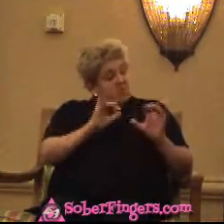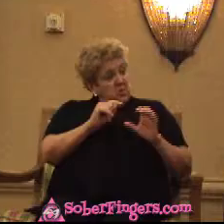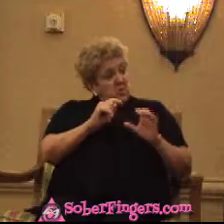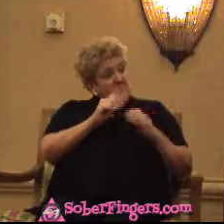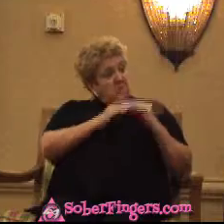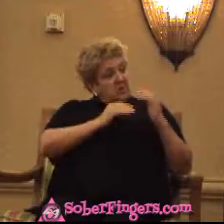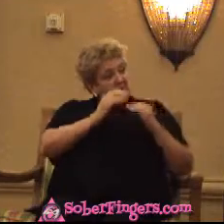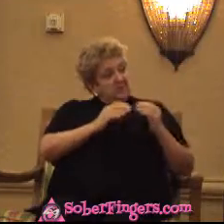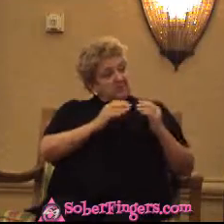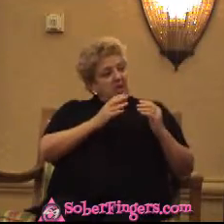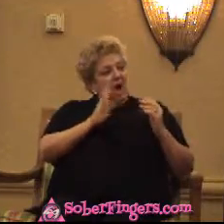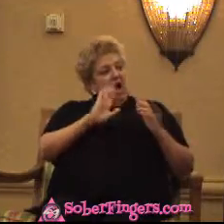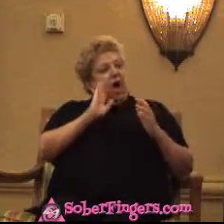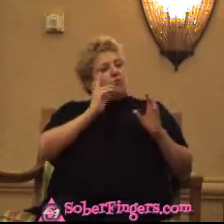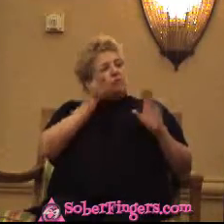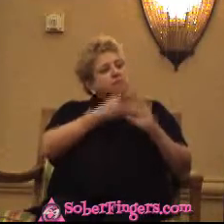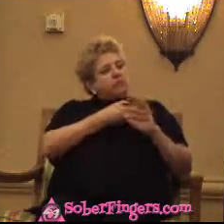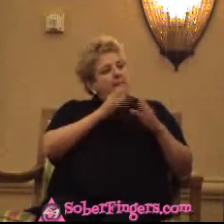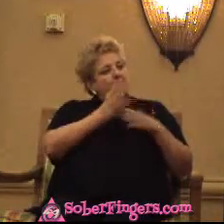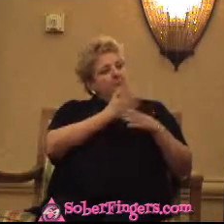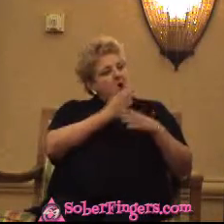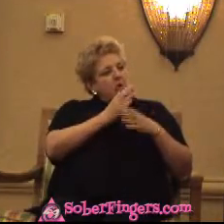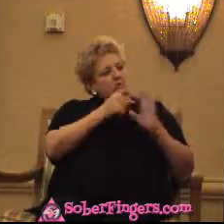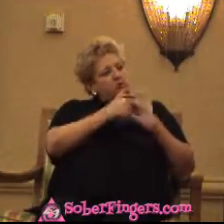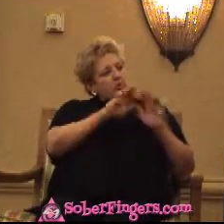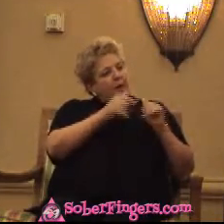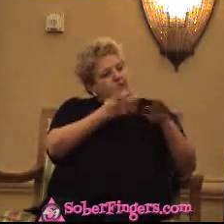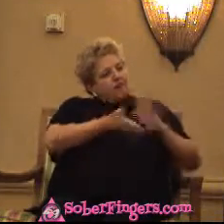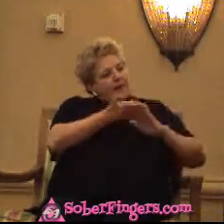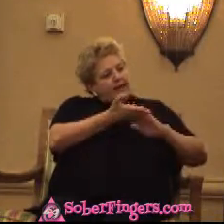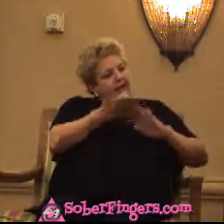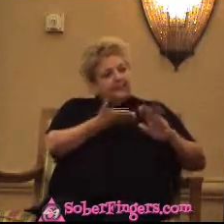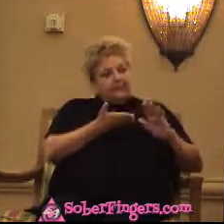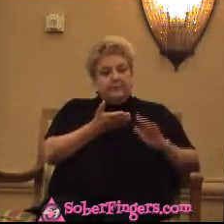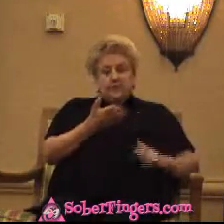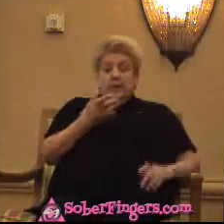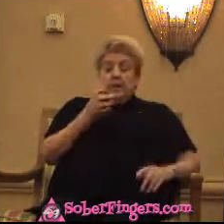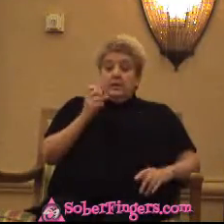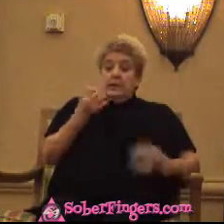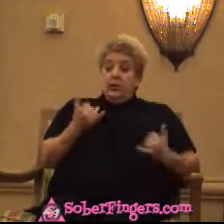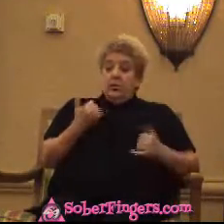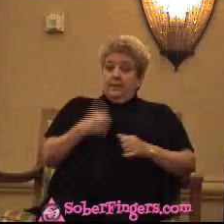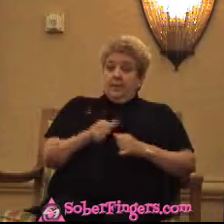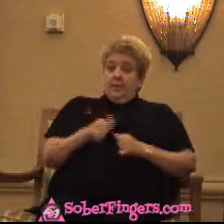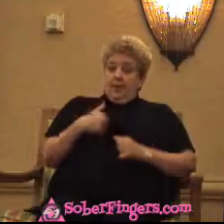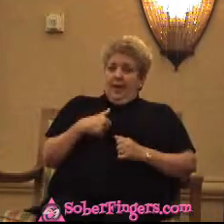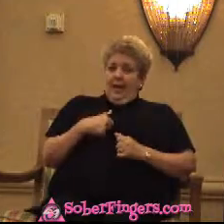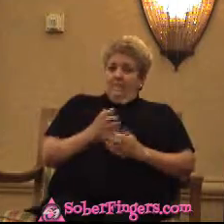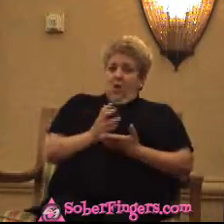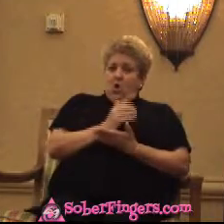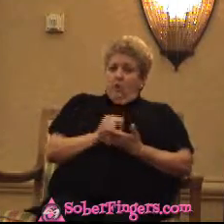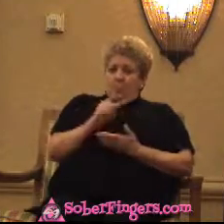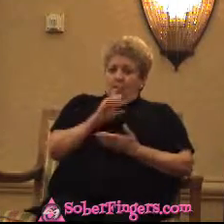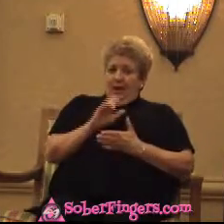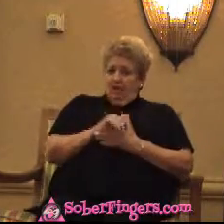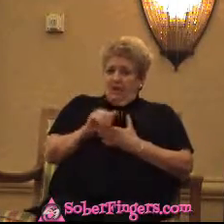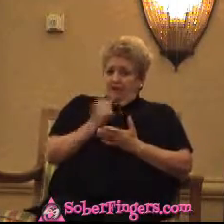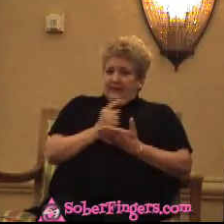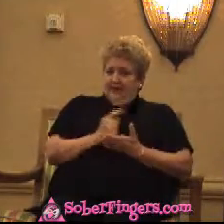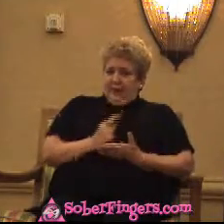it. And I said, okay, well, all right, go through it. Now I'm working as a cab driver, making $100 a week. And I'll tell you,